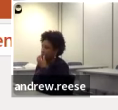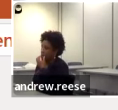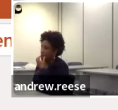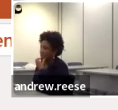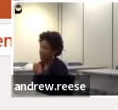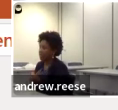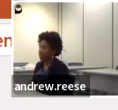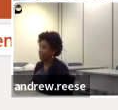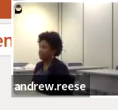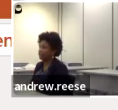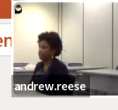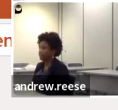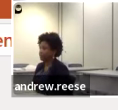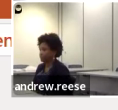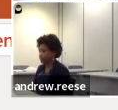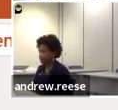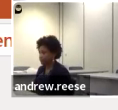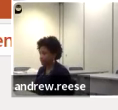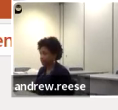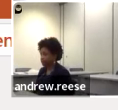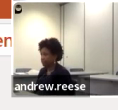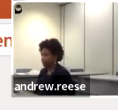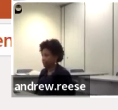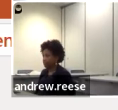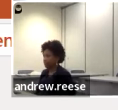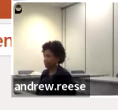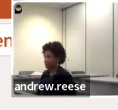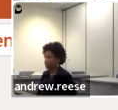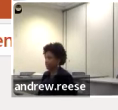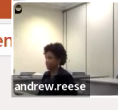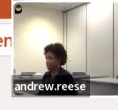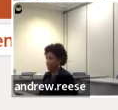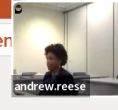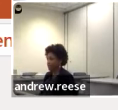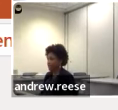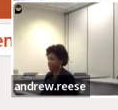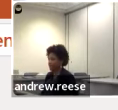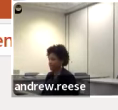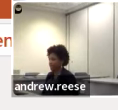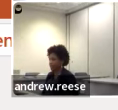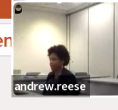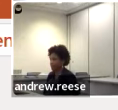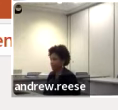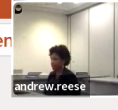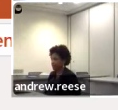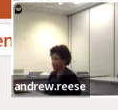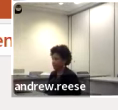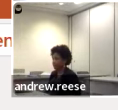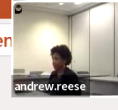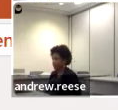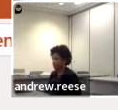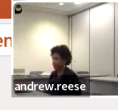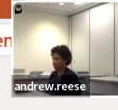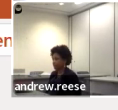during high transmission, healthcare workers should use all appropriate PPE during healthcare